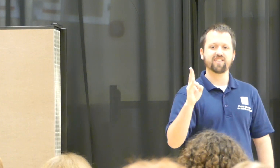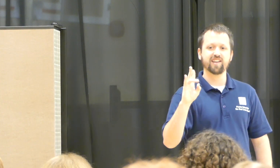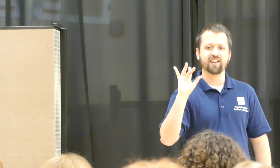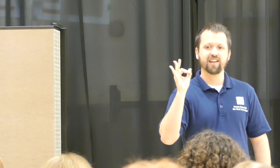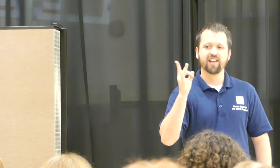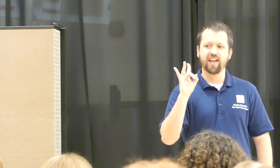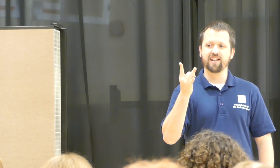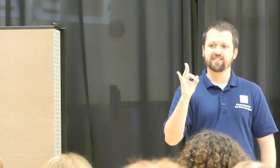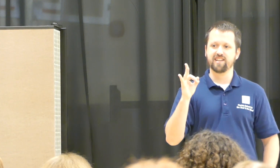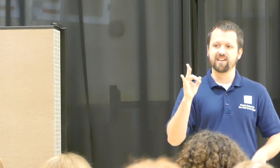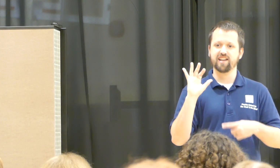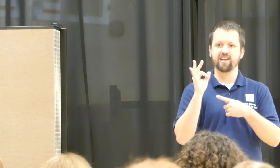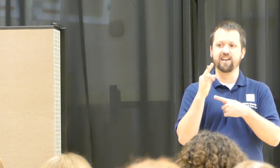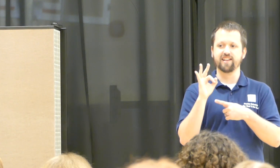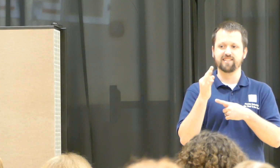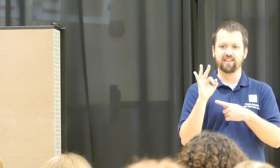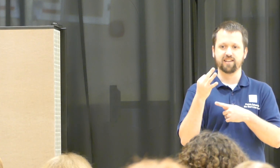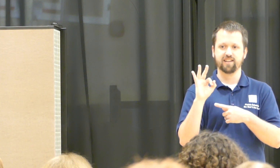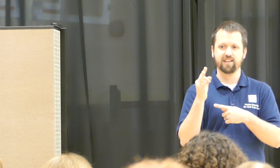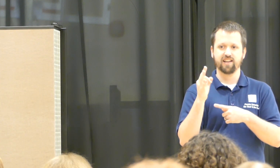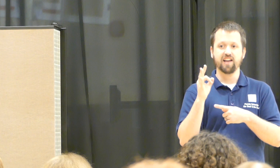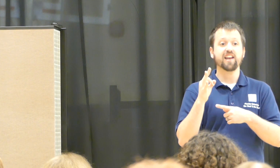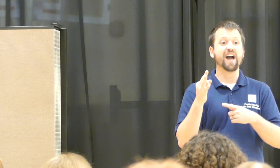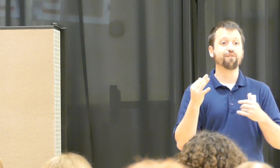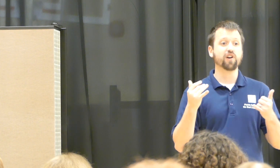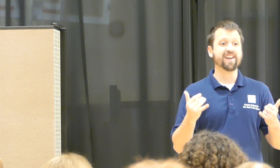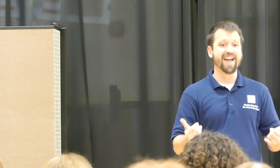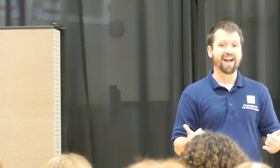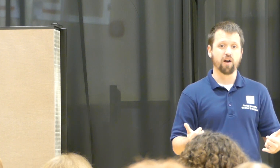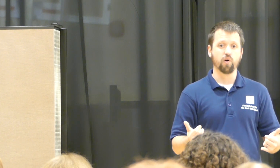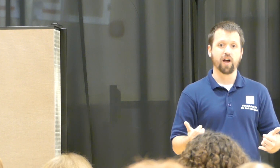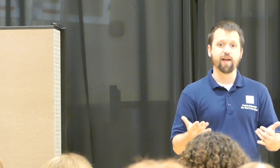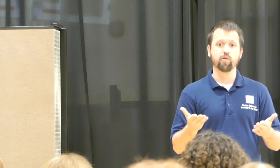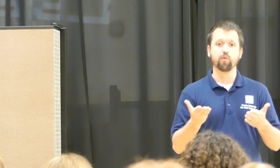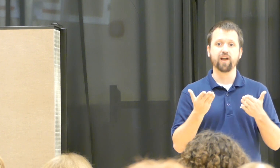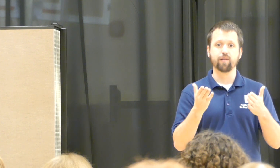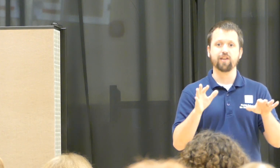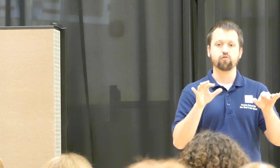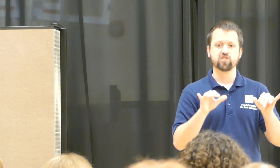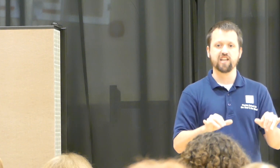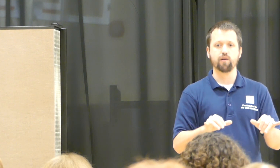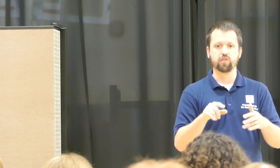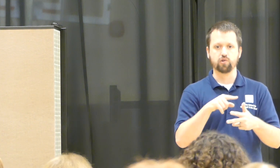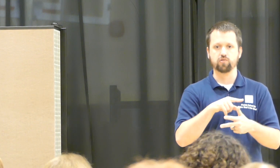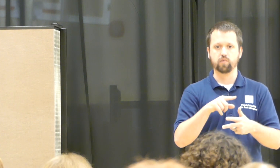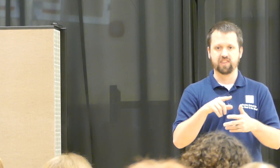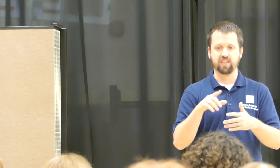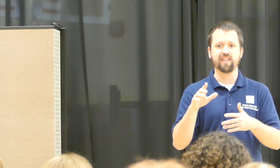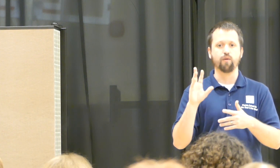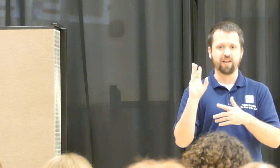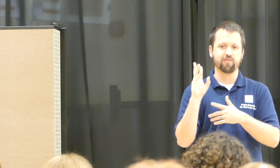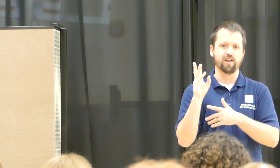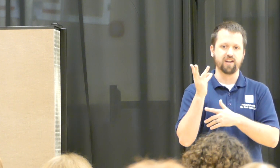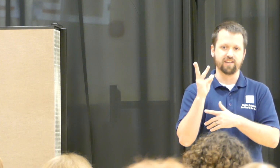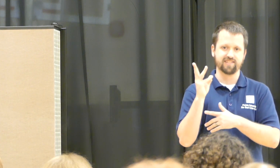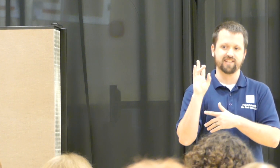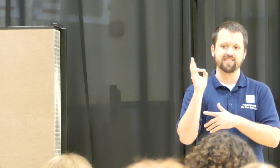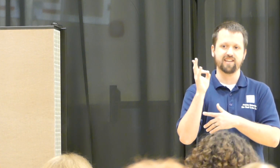17, 18, 19. Now for now, I'm going to recommend you stay with that way of signing. 16,